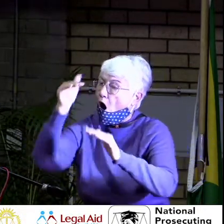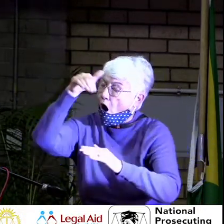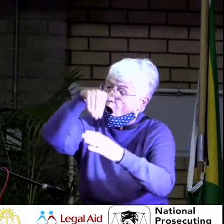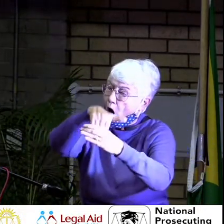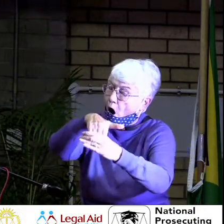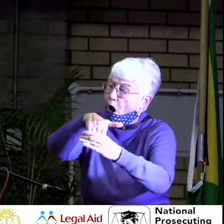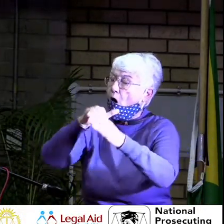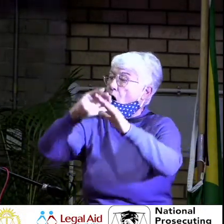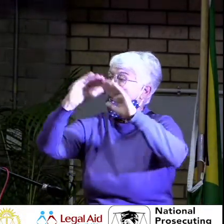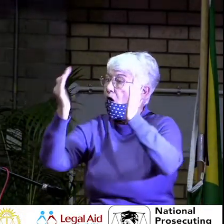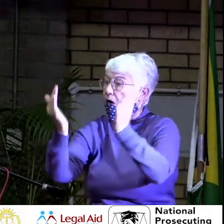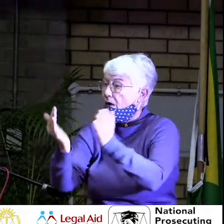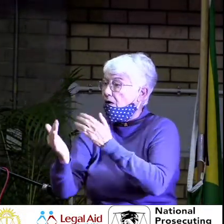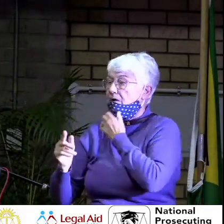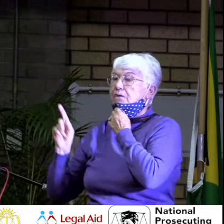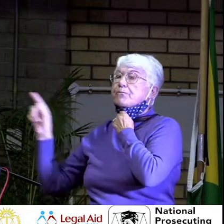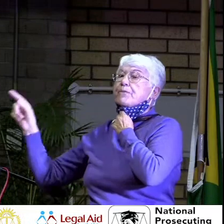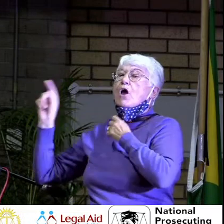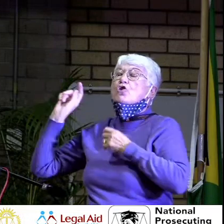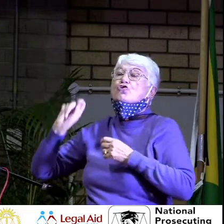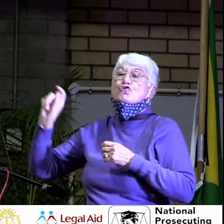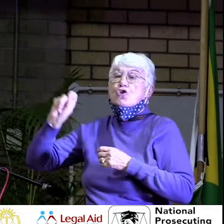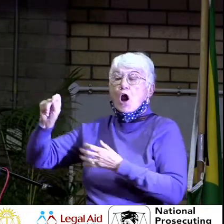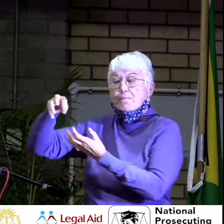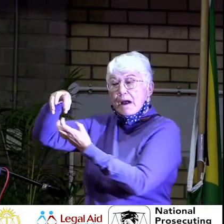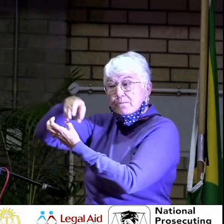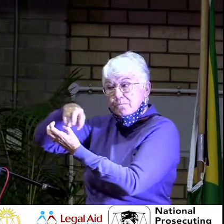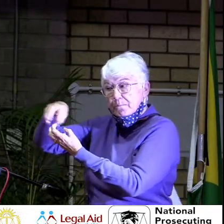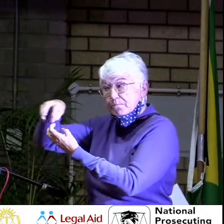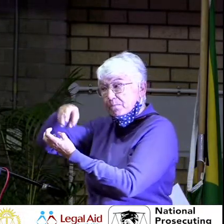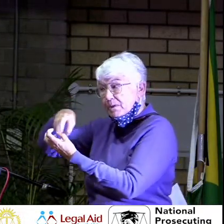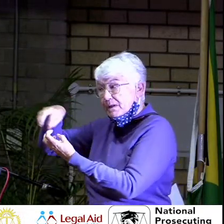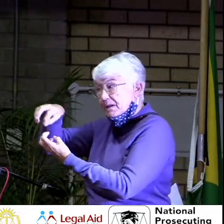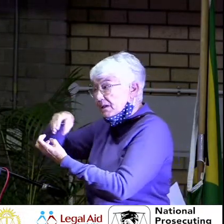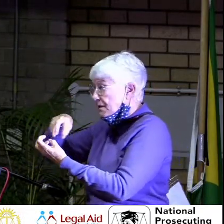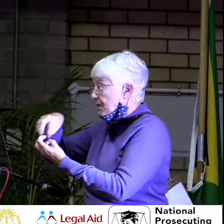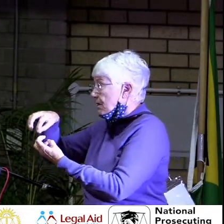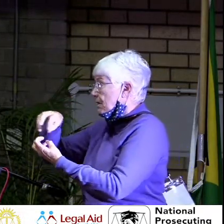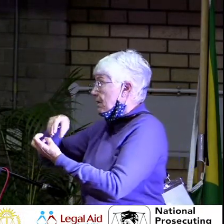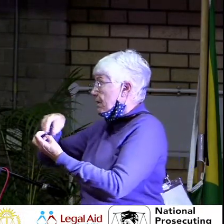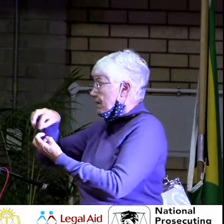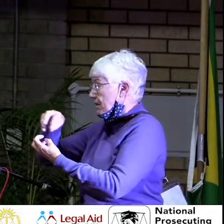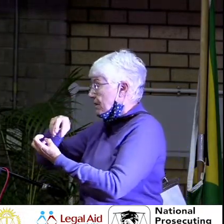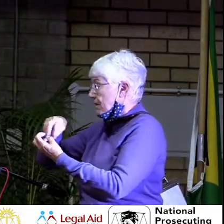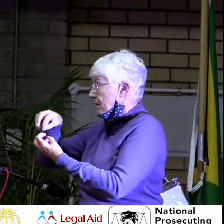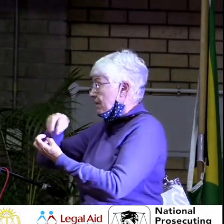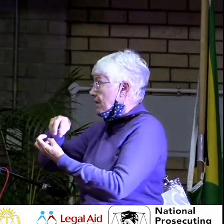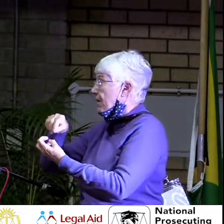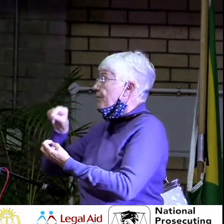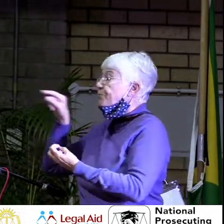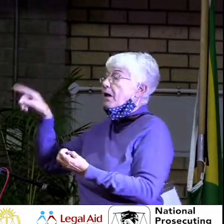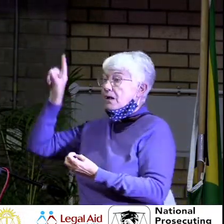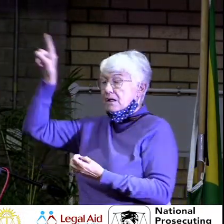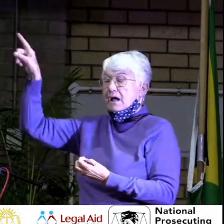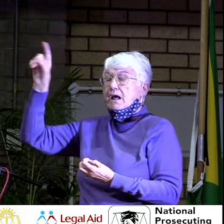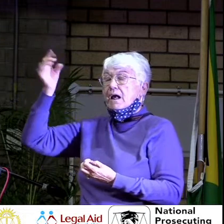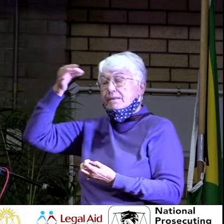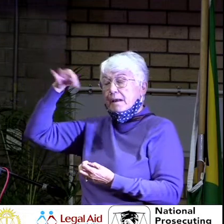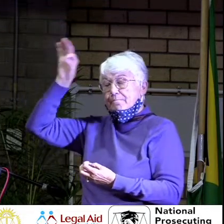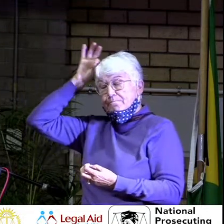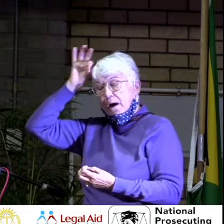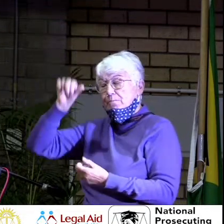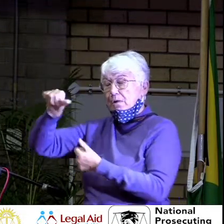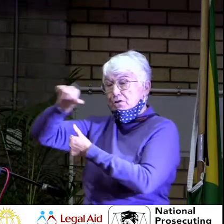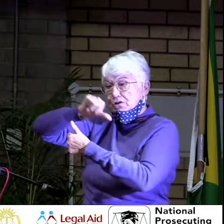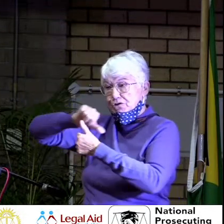So the Trauma Center supports government with the help of the subsidy from Department of Social Development to deliver counseling services